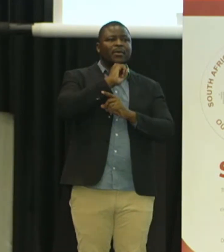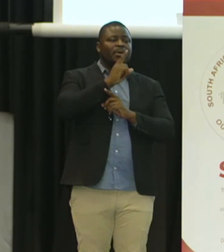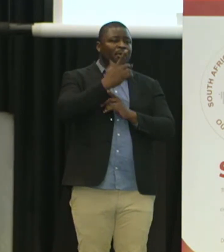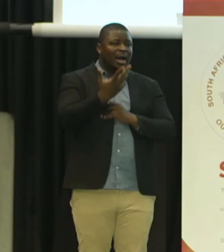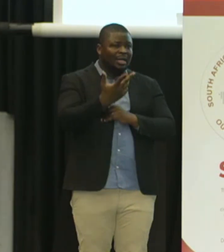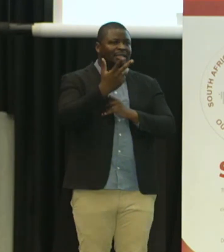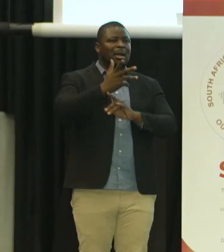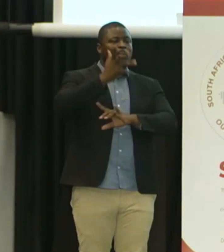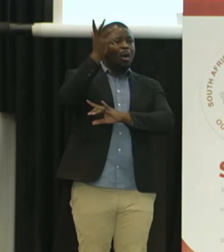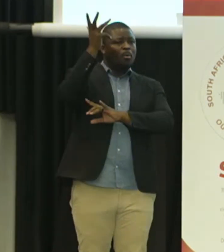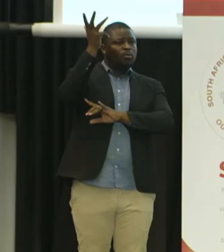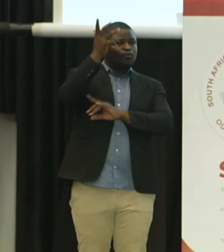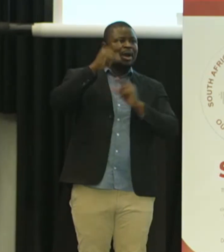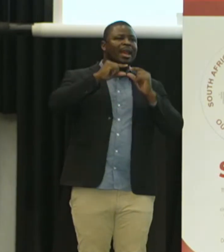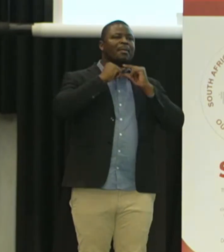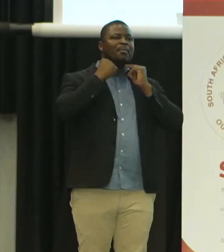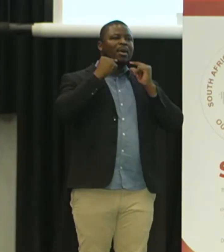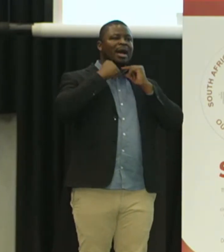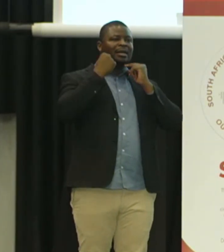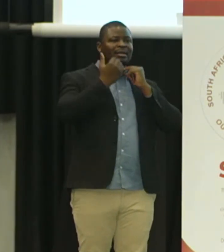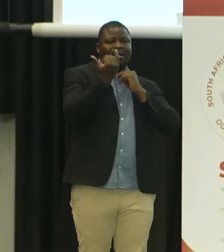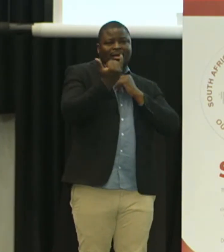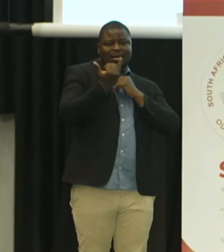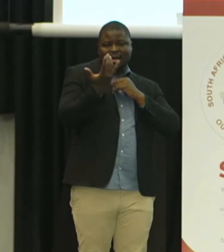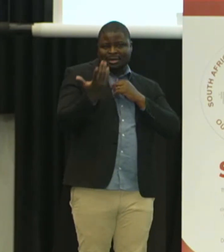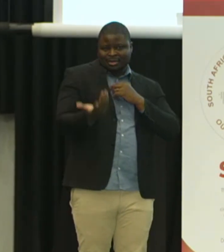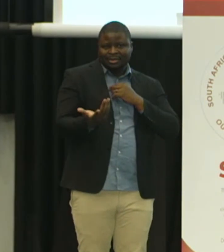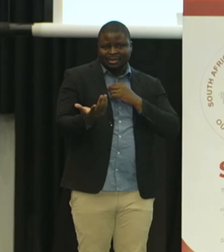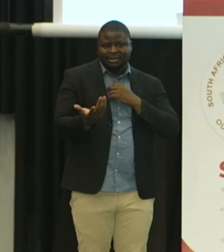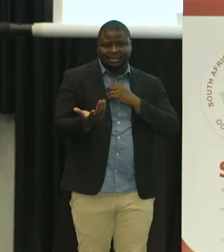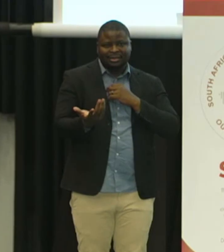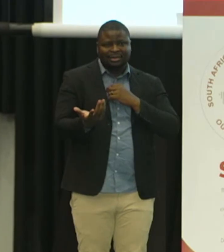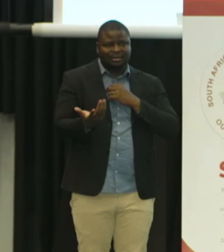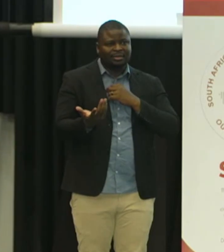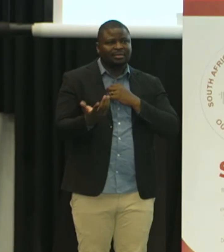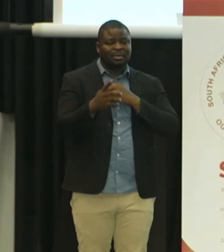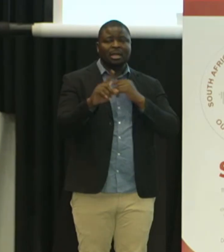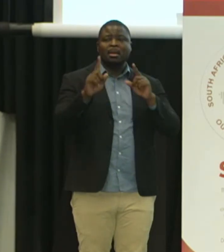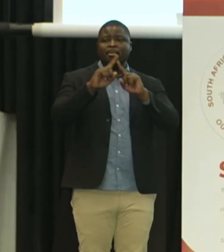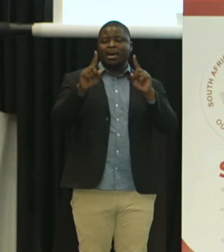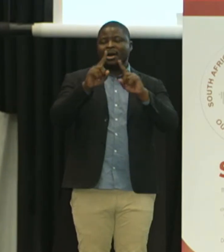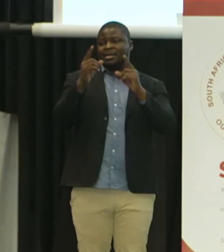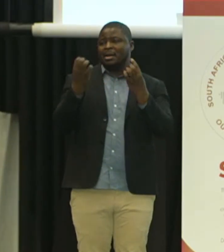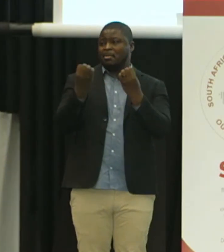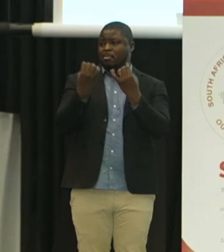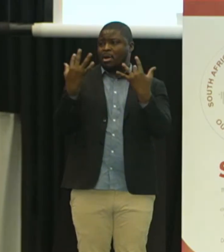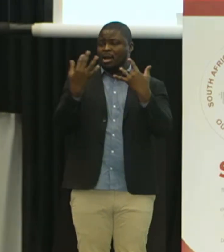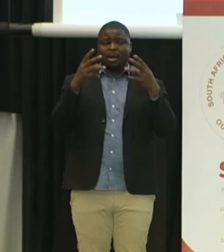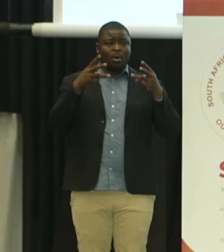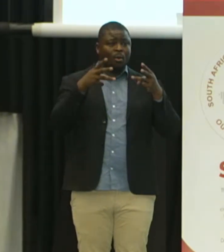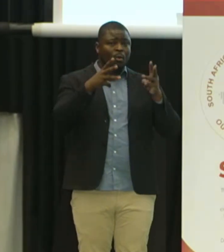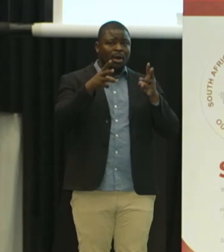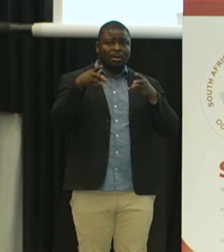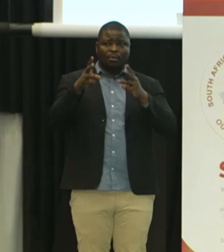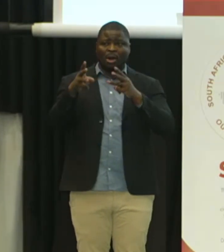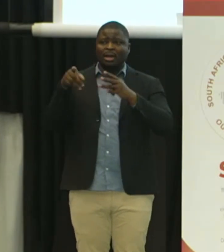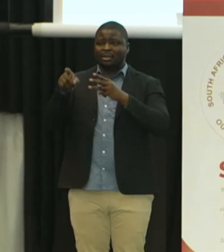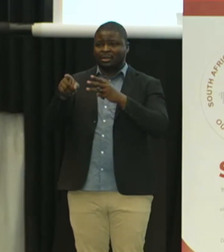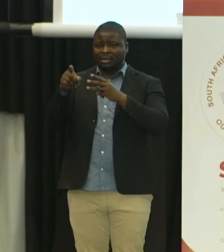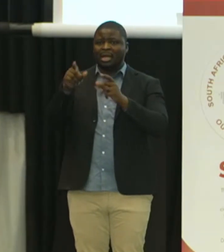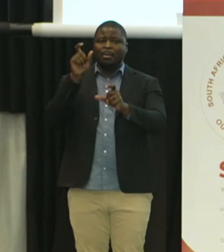hope I'm not preaching to. Well, in many ways, I hope that most of us are